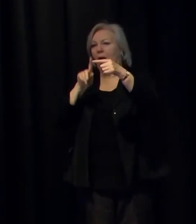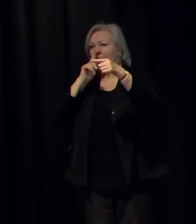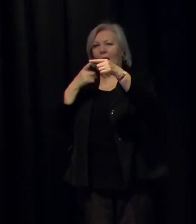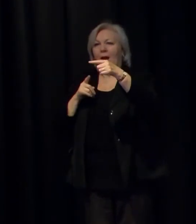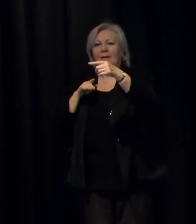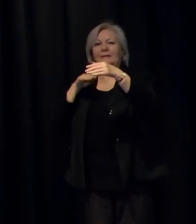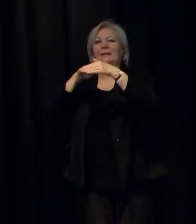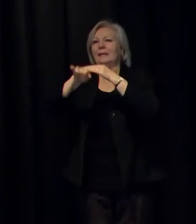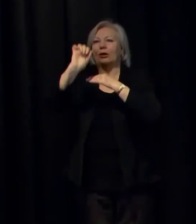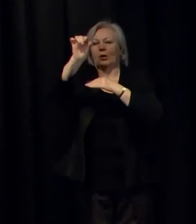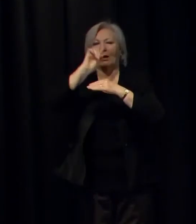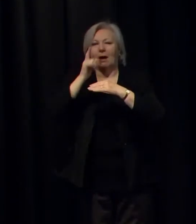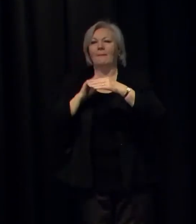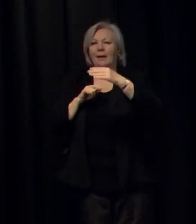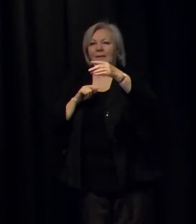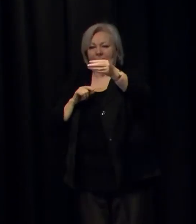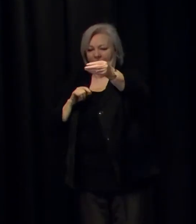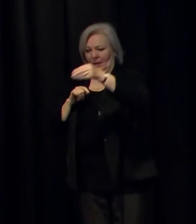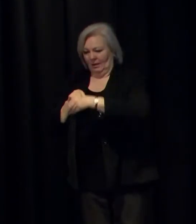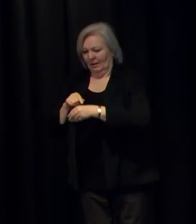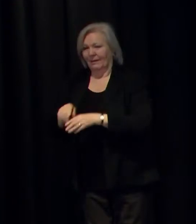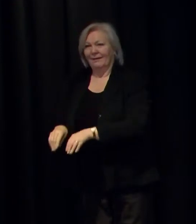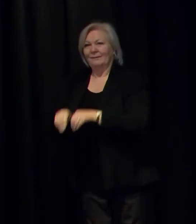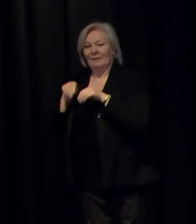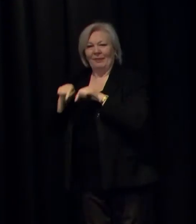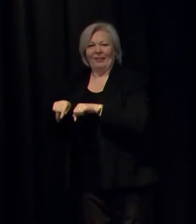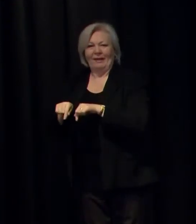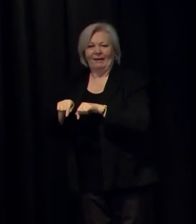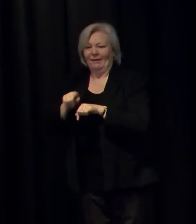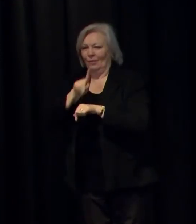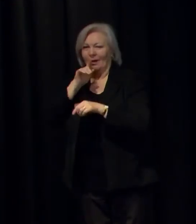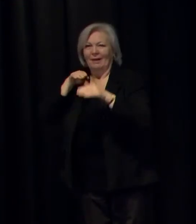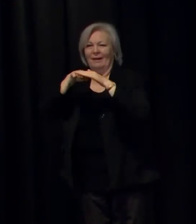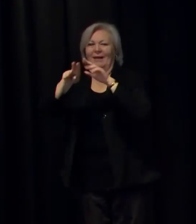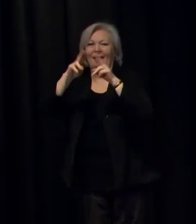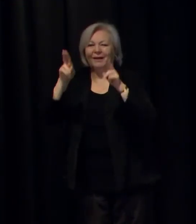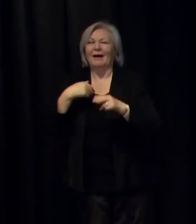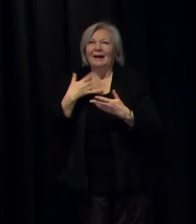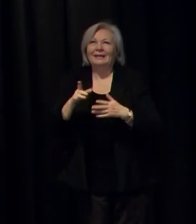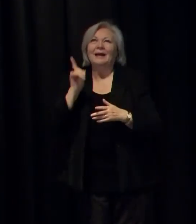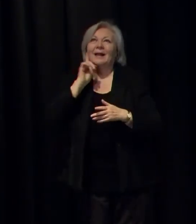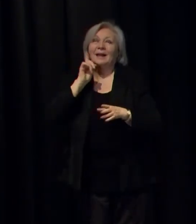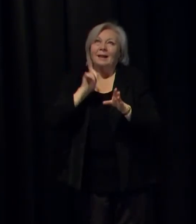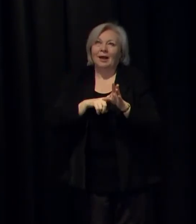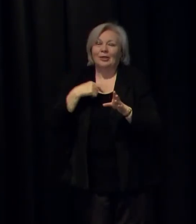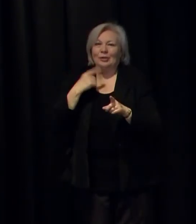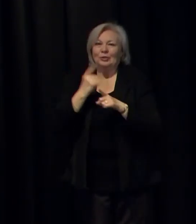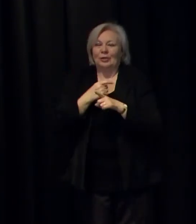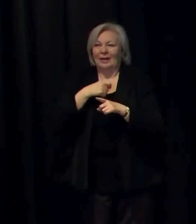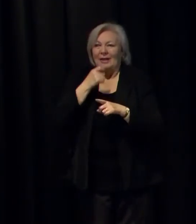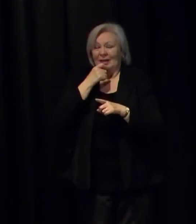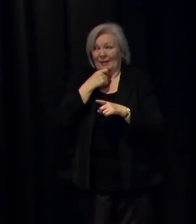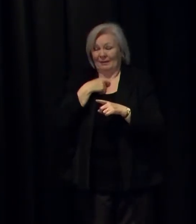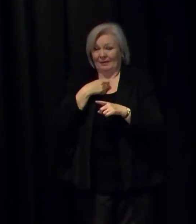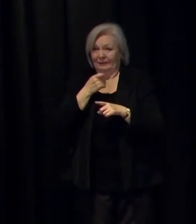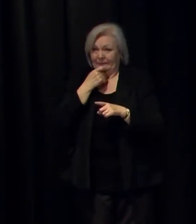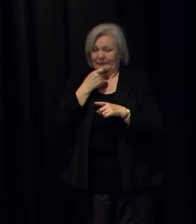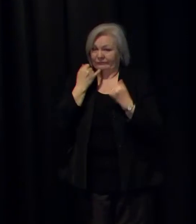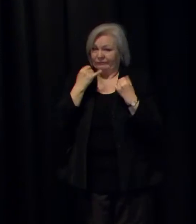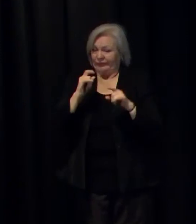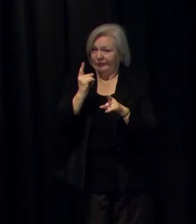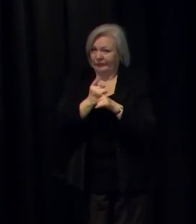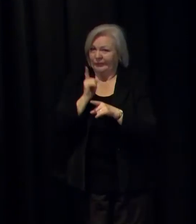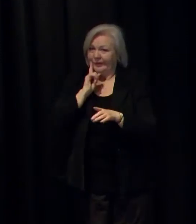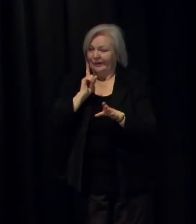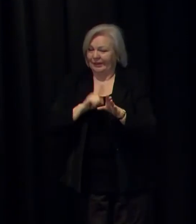some arrangements. They're based on common sense. I know I stumbled on this last year and didn't really have any awareness of the event, but I'm happy